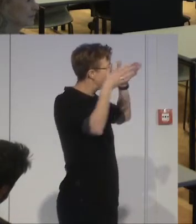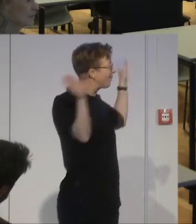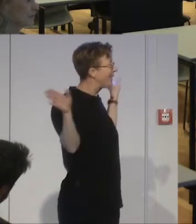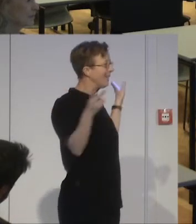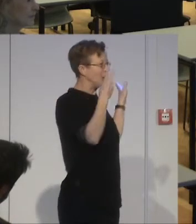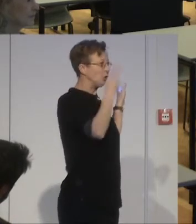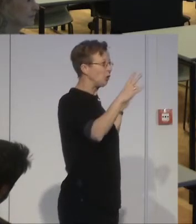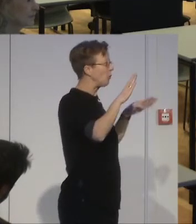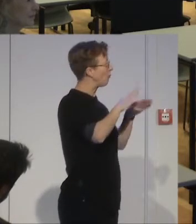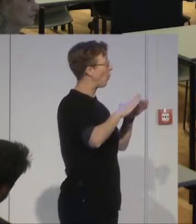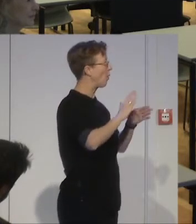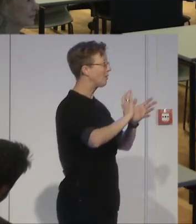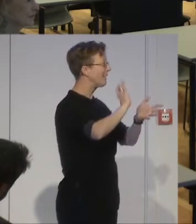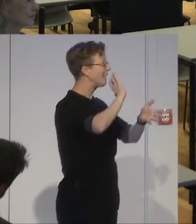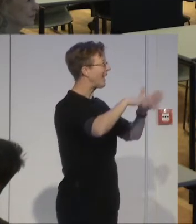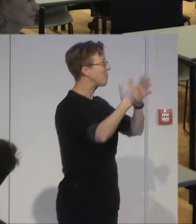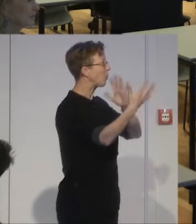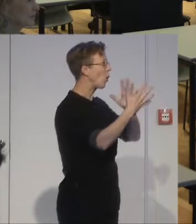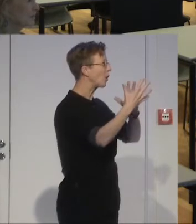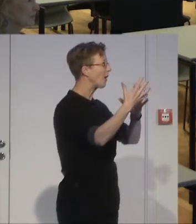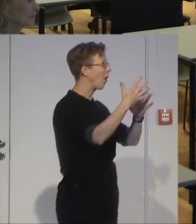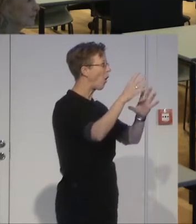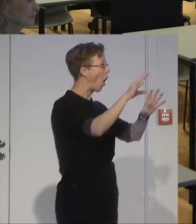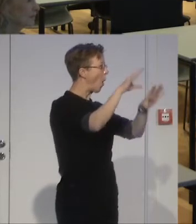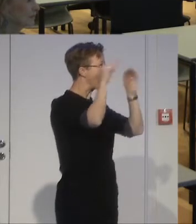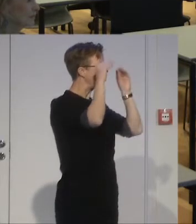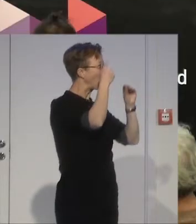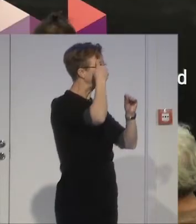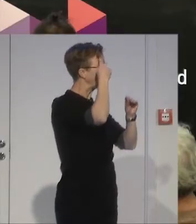mean, perceiving signs and reading signs?